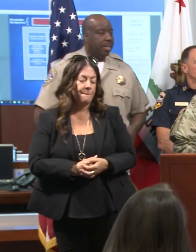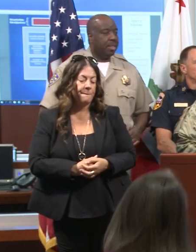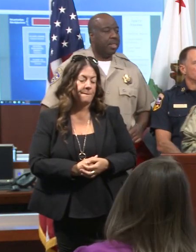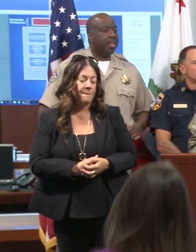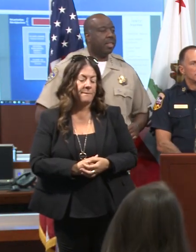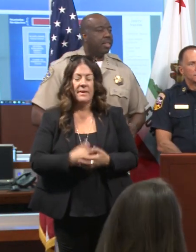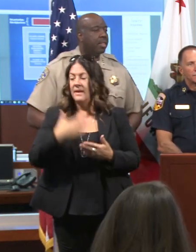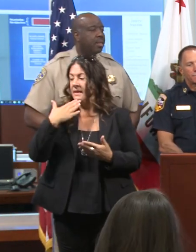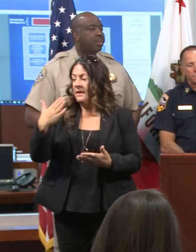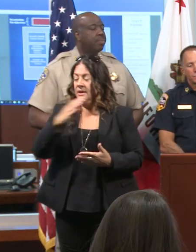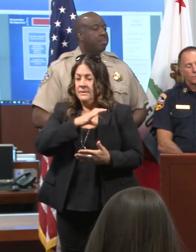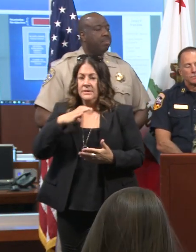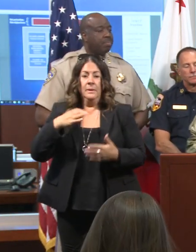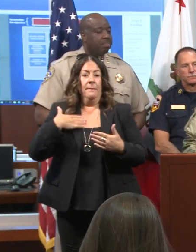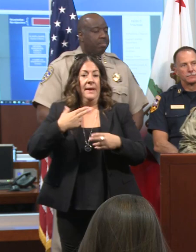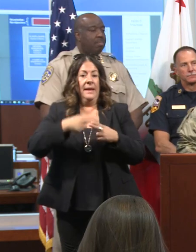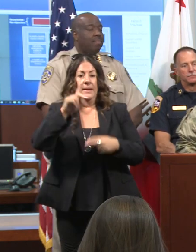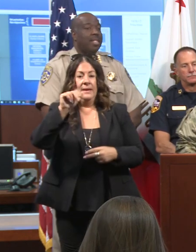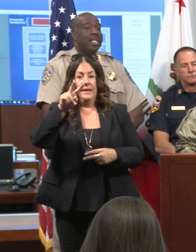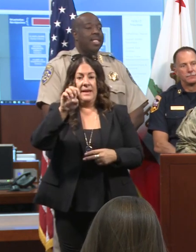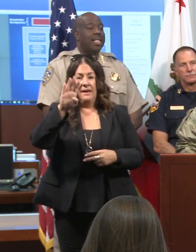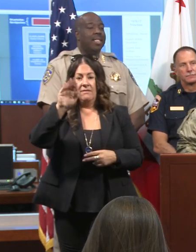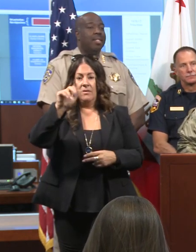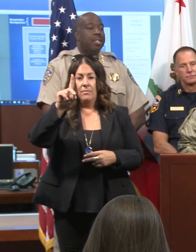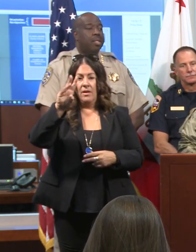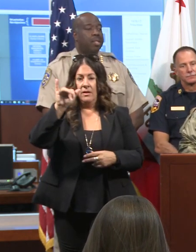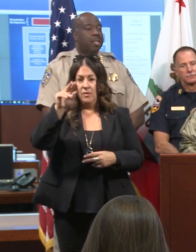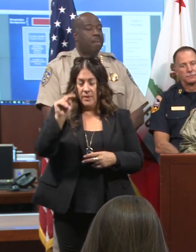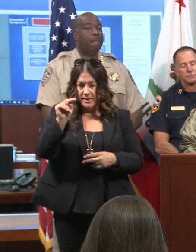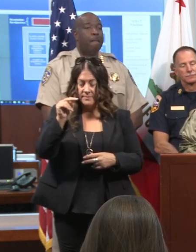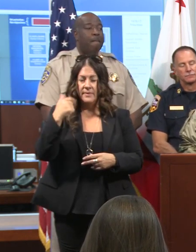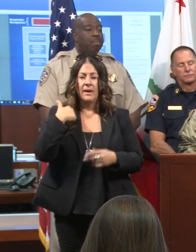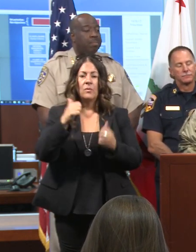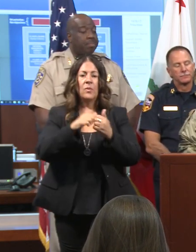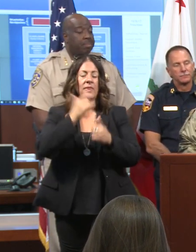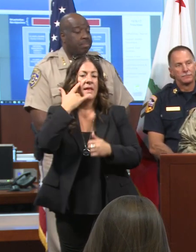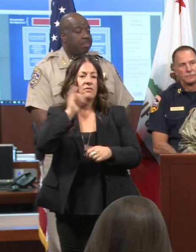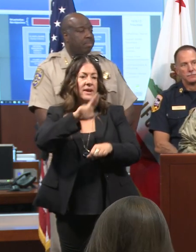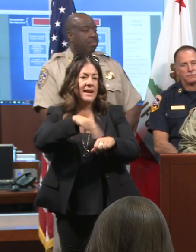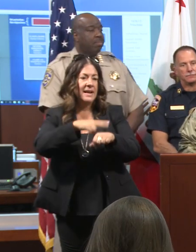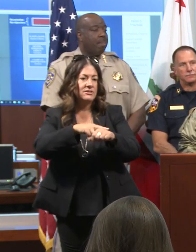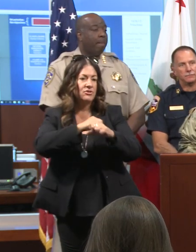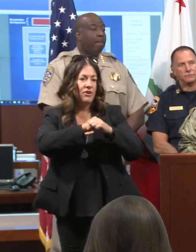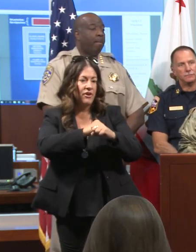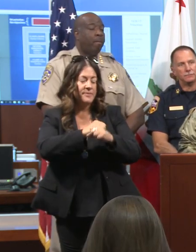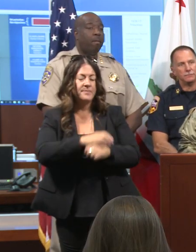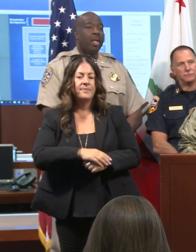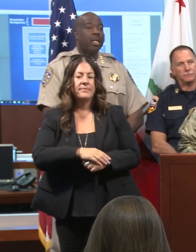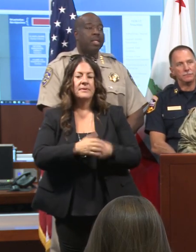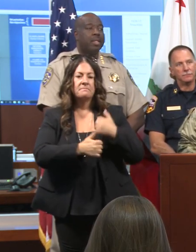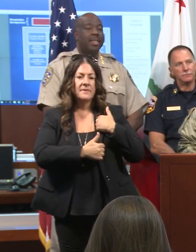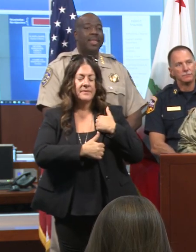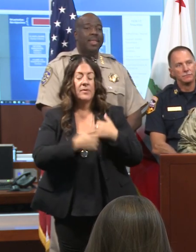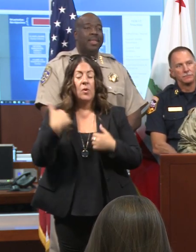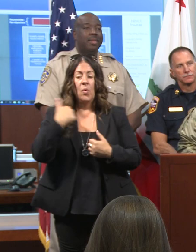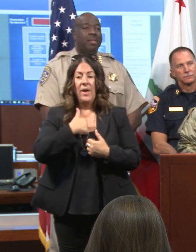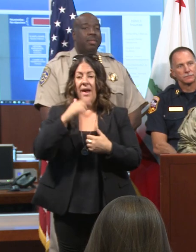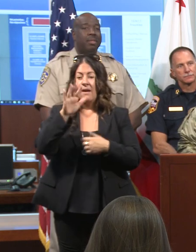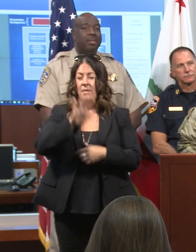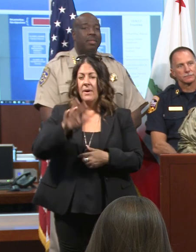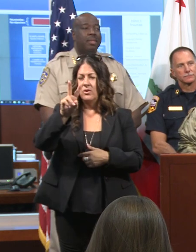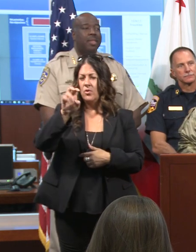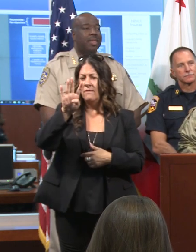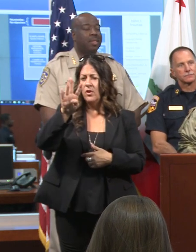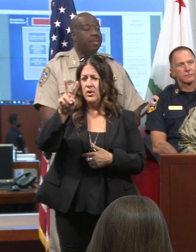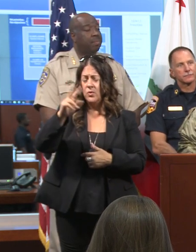Thanks, Commissioner. I'm Dave Baldwin with the California Military Department and the California National Guard. California Military Department currently has